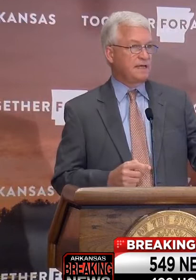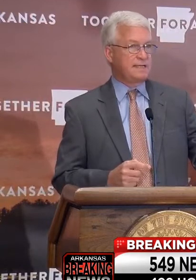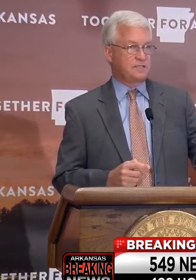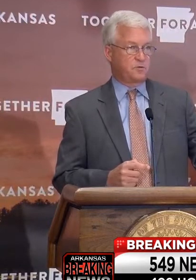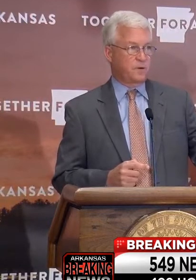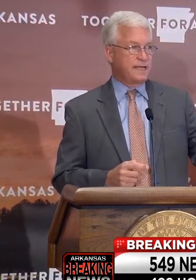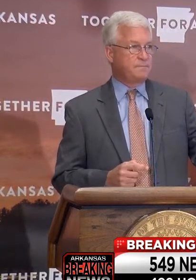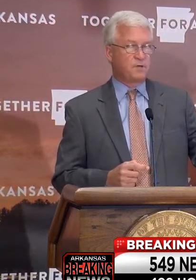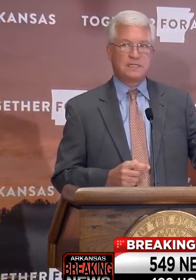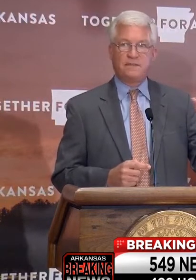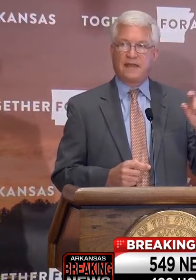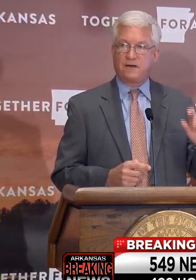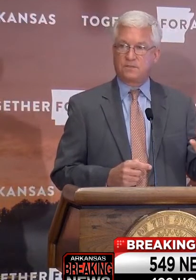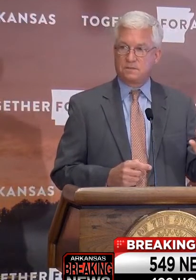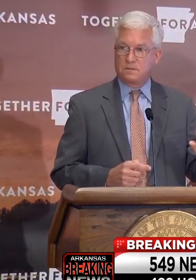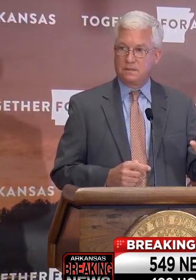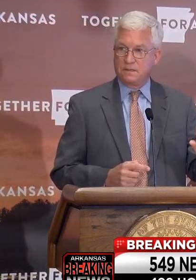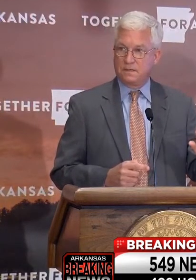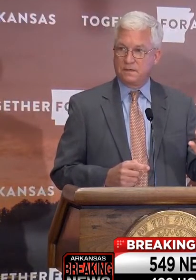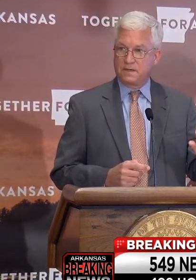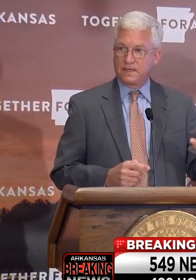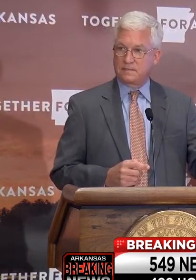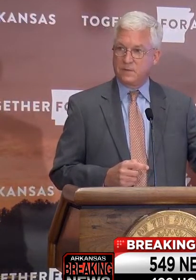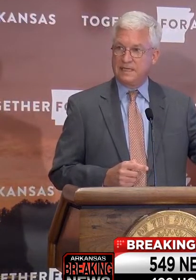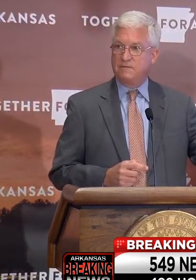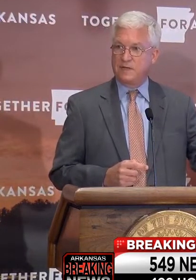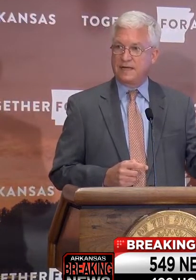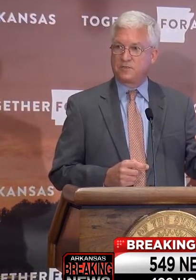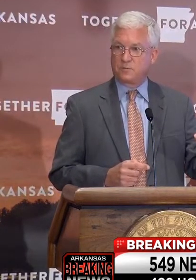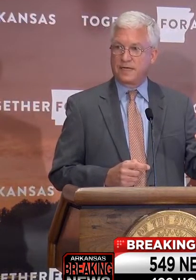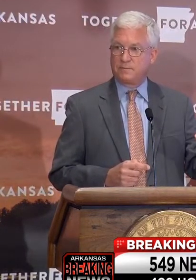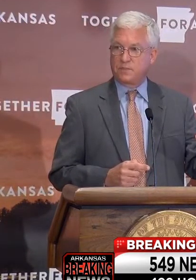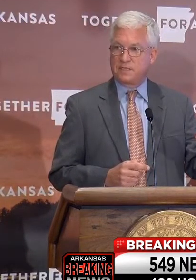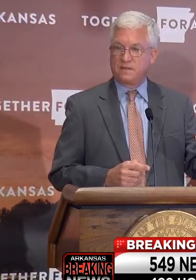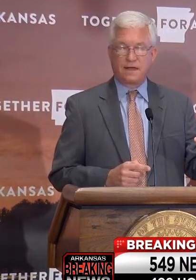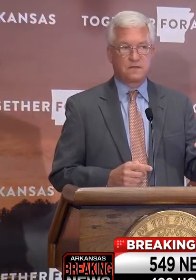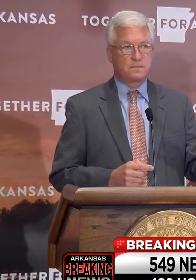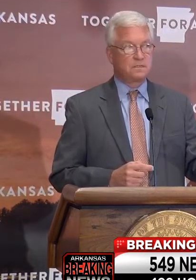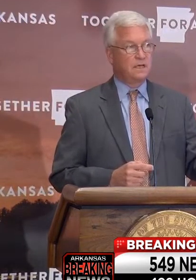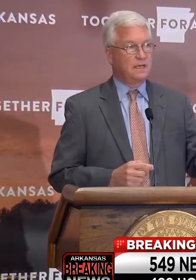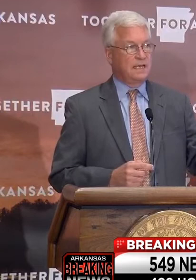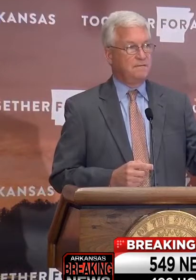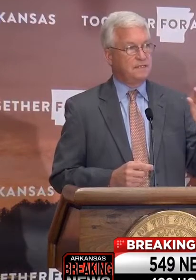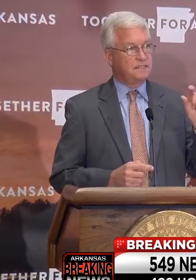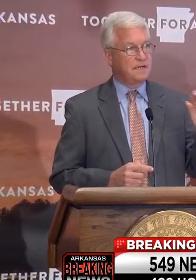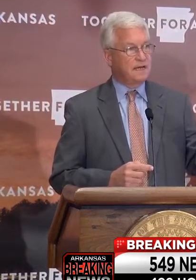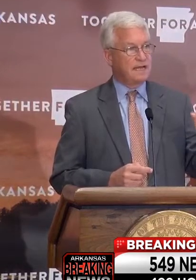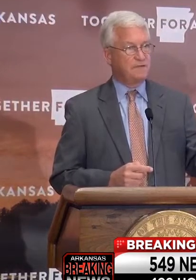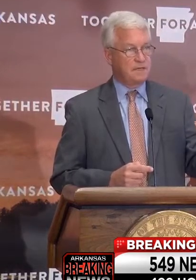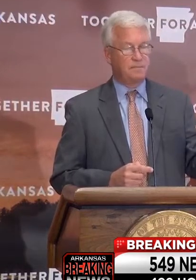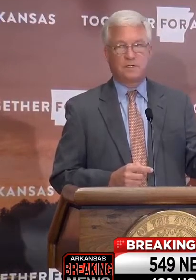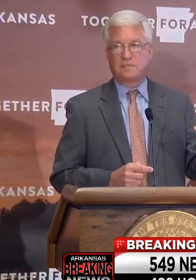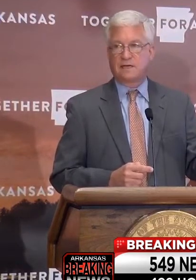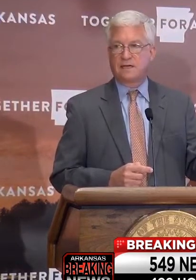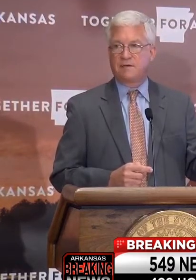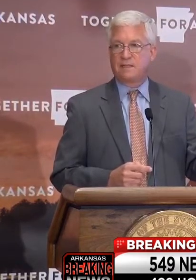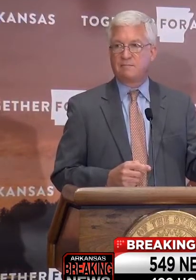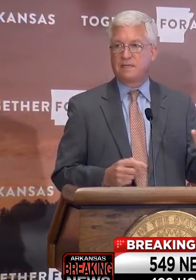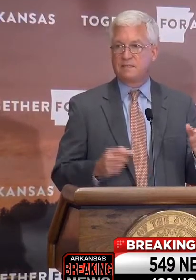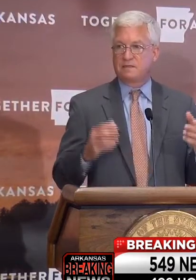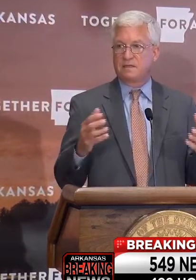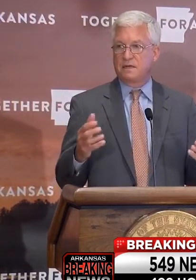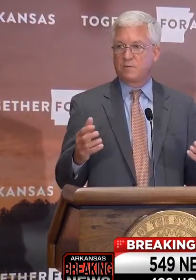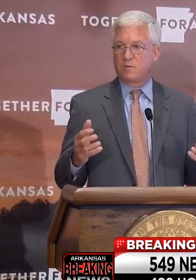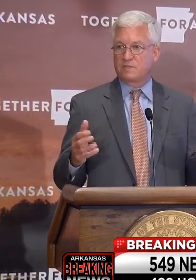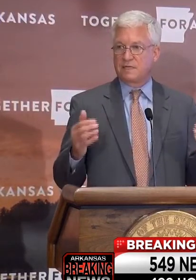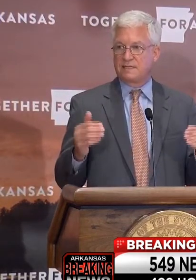inside of it, that is the rate per 10,000. Okay, so we give you the actual rate per 10,000. If it does not have a number inside of it, that